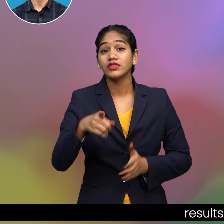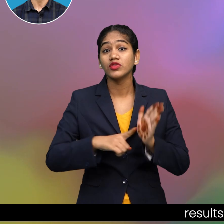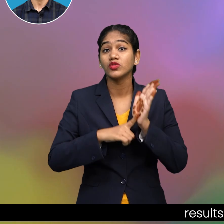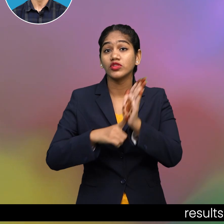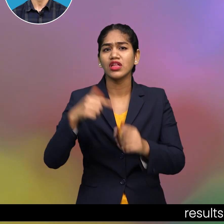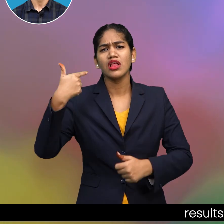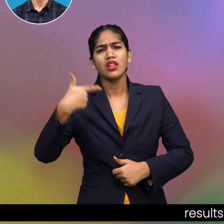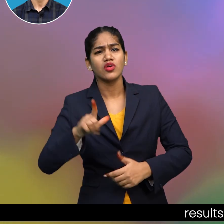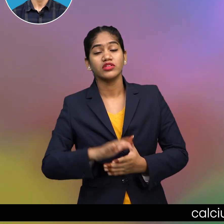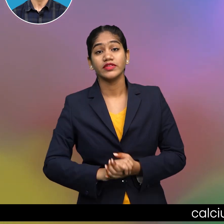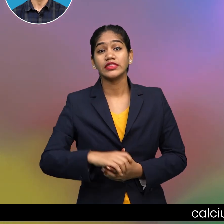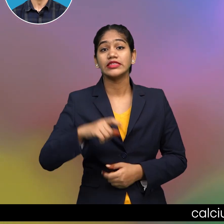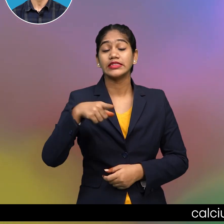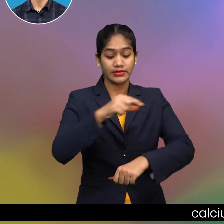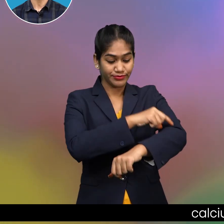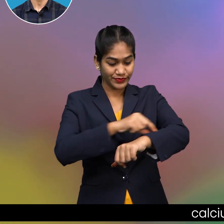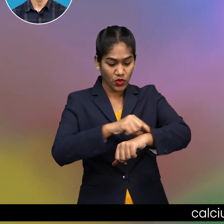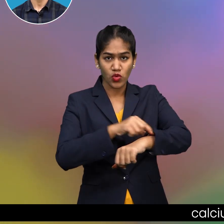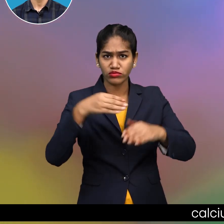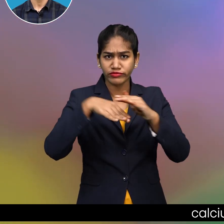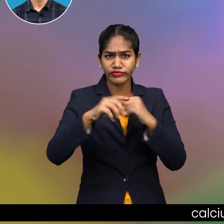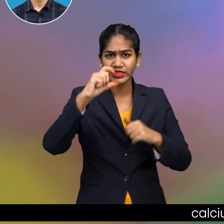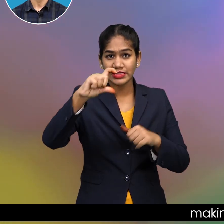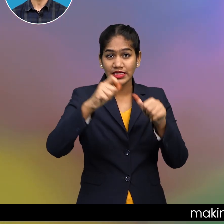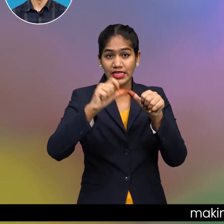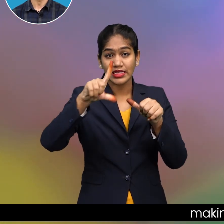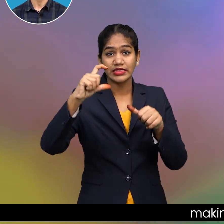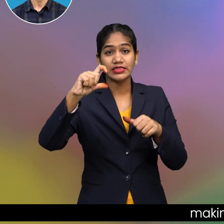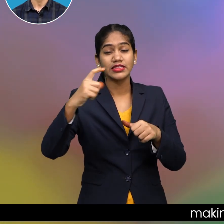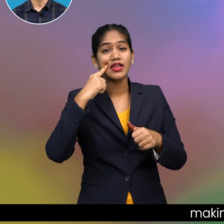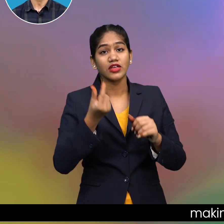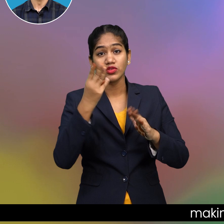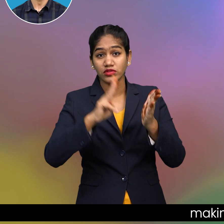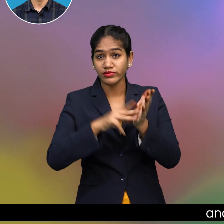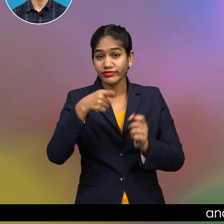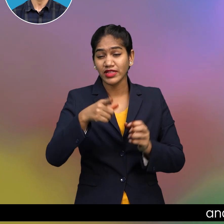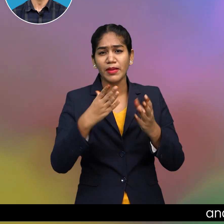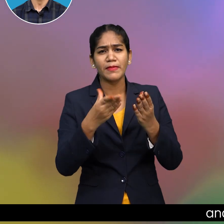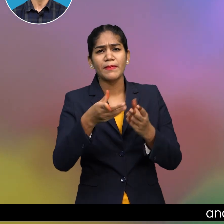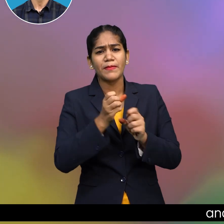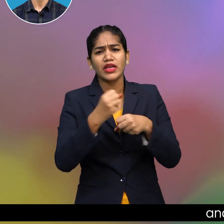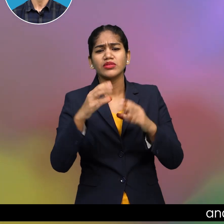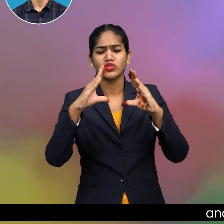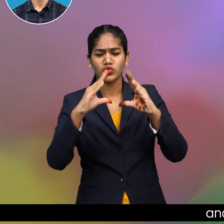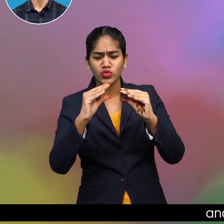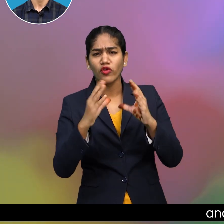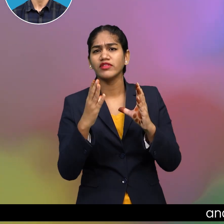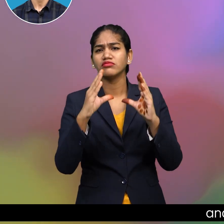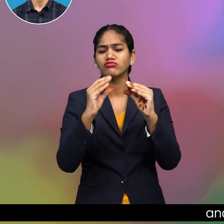results in the loss of calcium in the bones, making them soft and spongy.